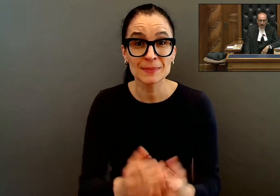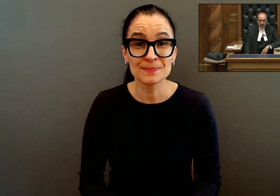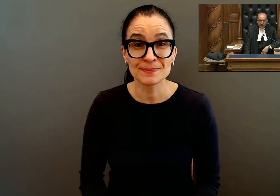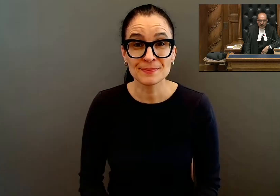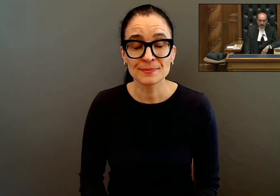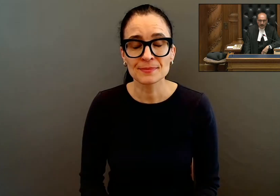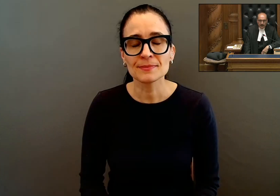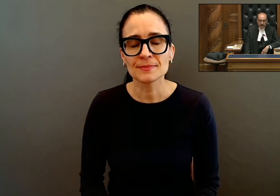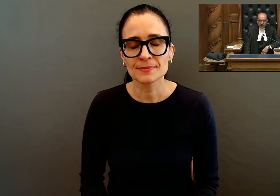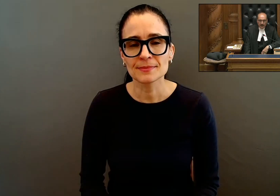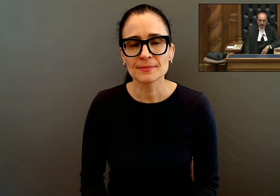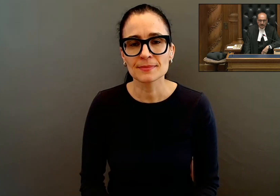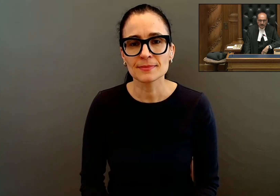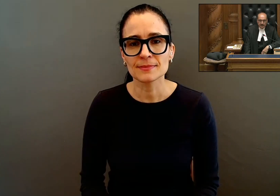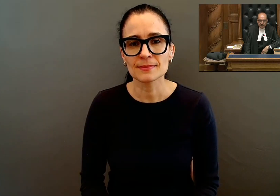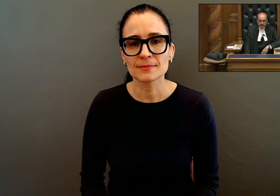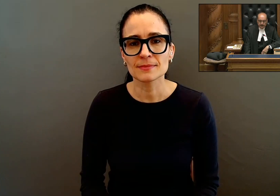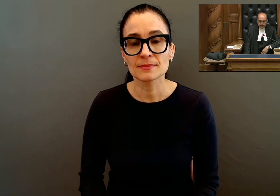Member for Burnaby East.